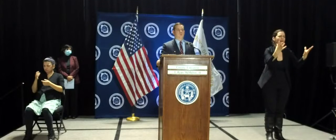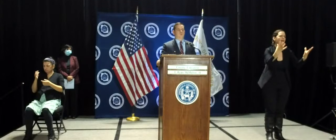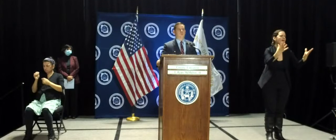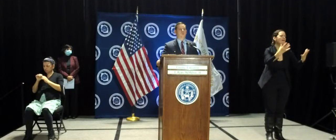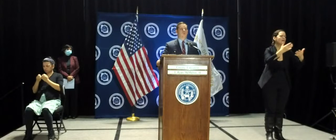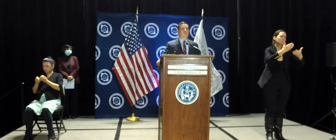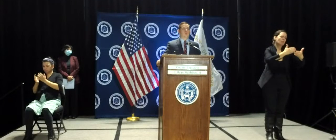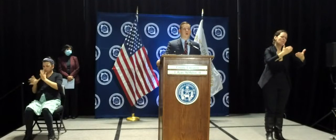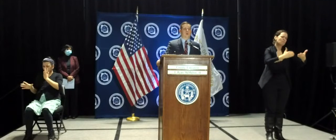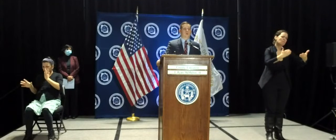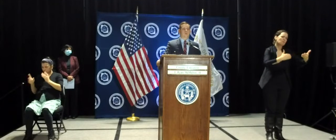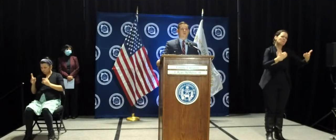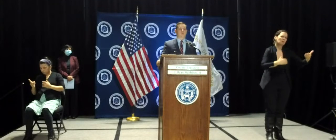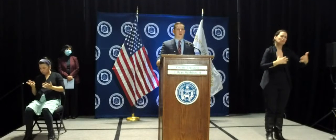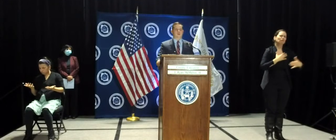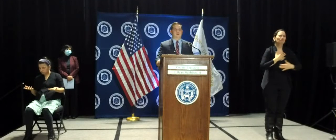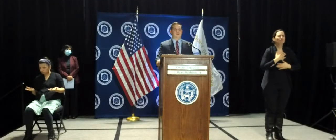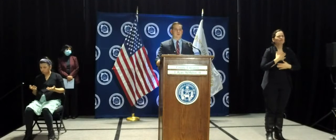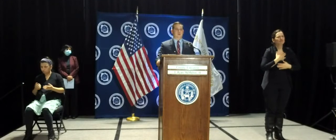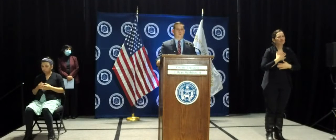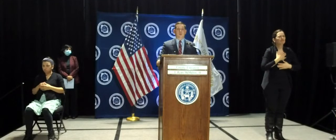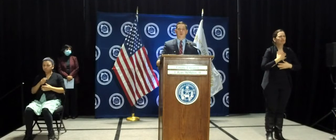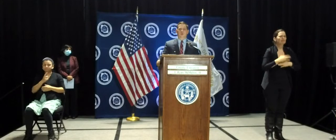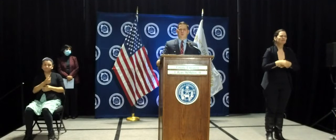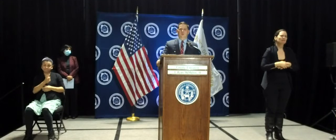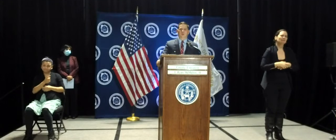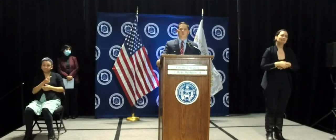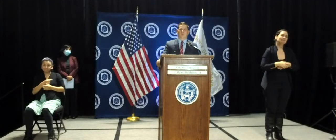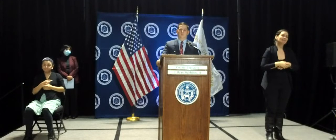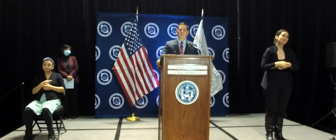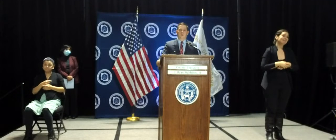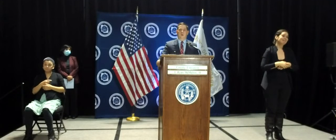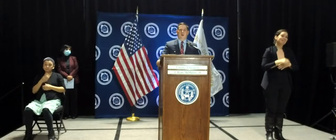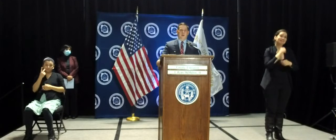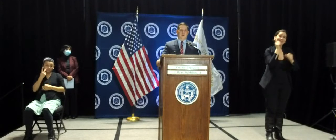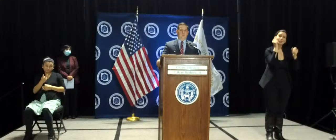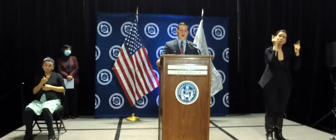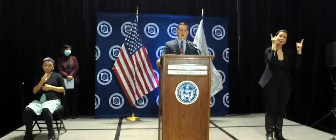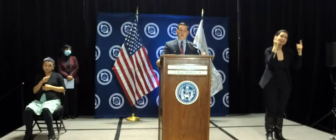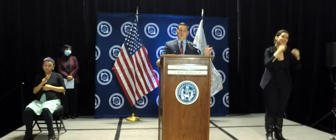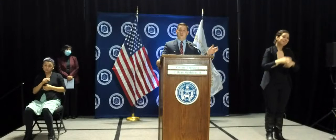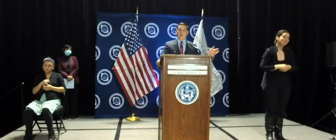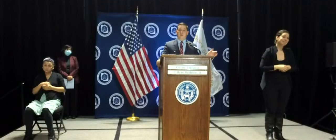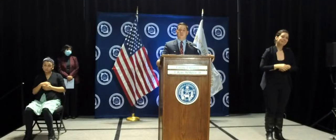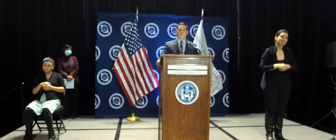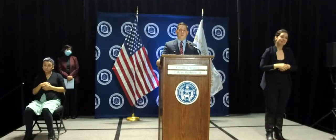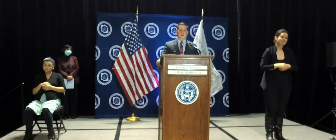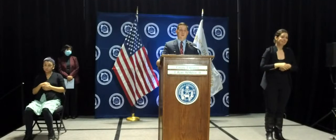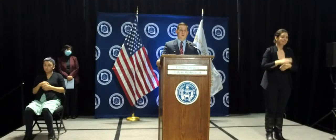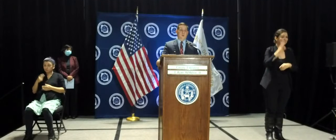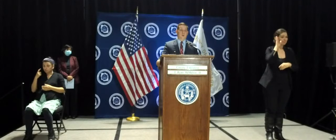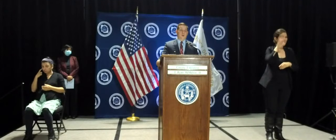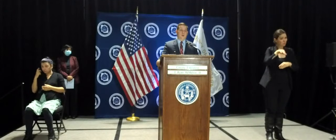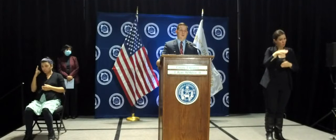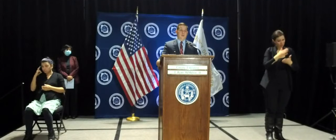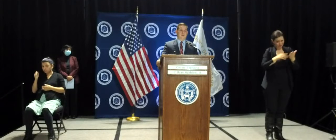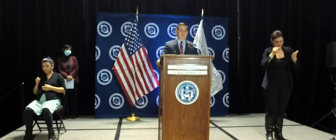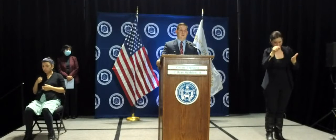obituaries weren't surprises to me because we knew some of those people, and we've gotten to know their families, and